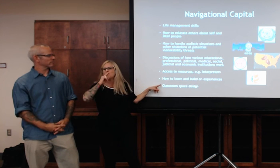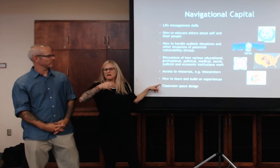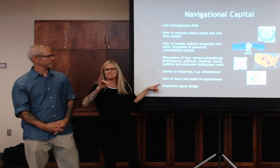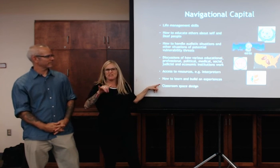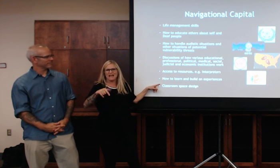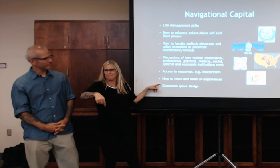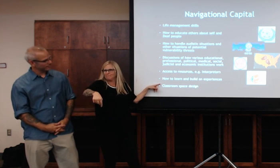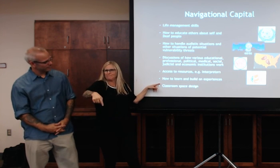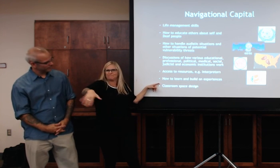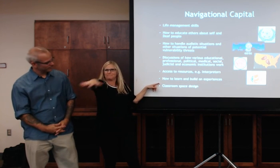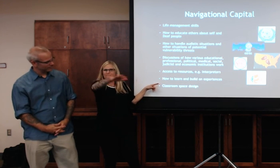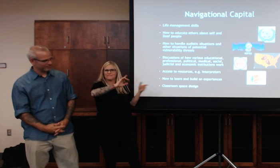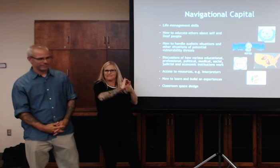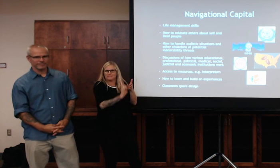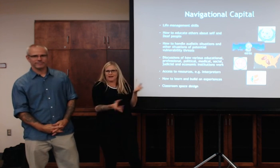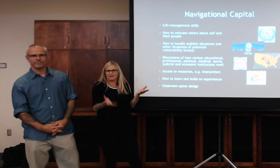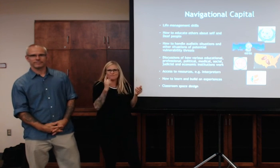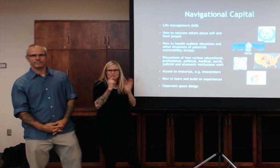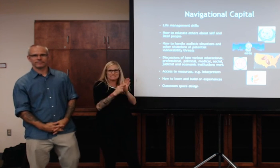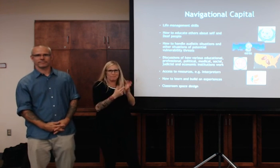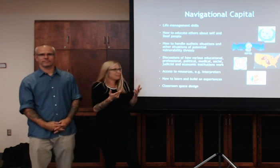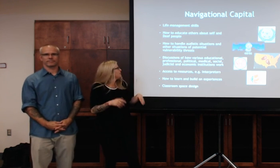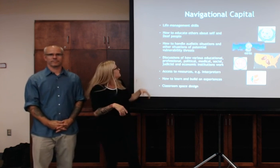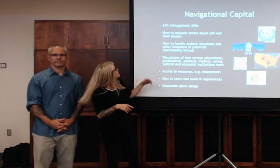We mentioned this here, you know, the design of this room, for example.